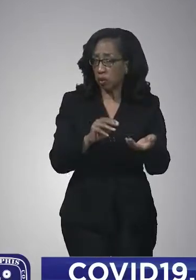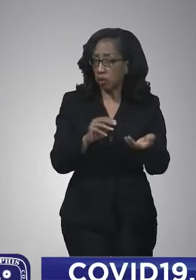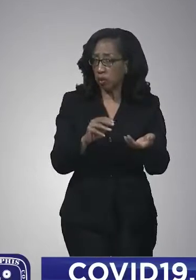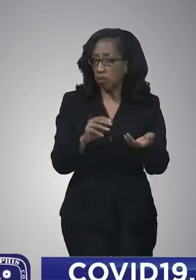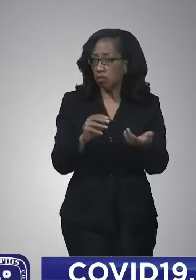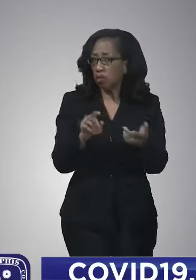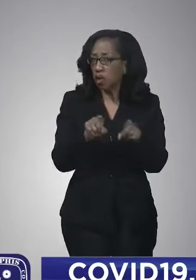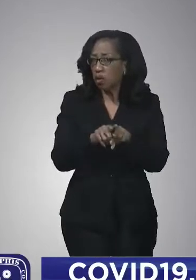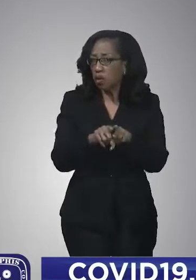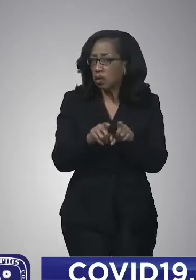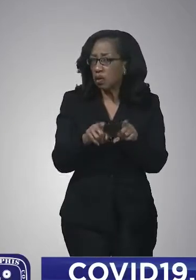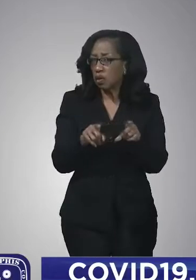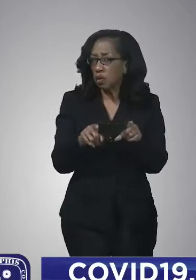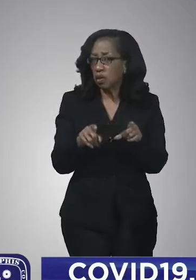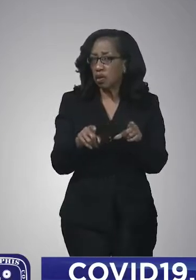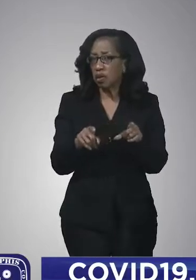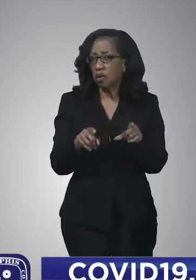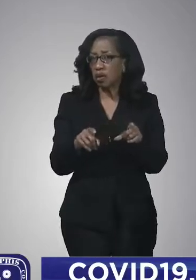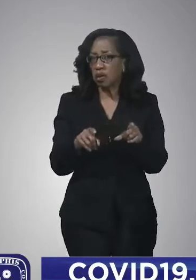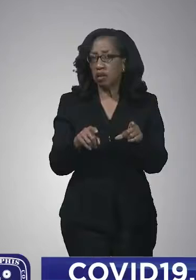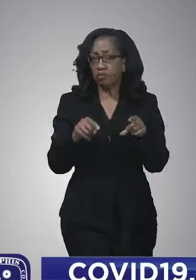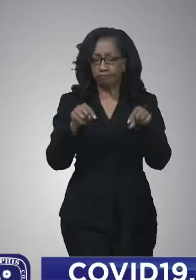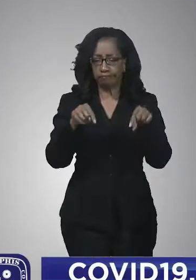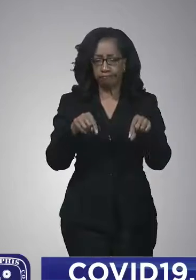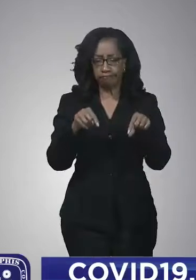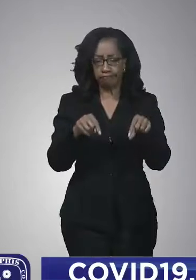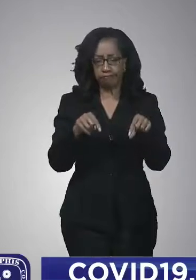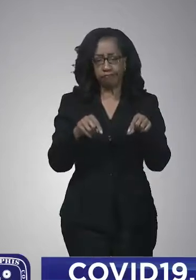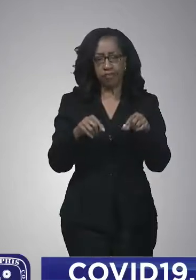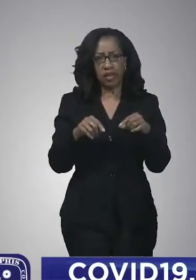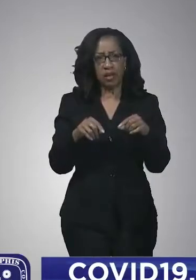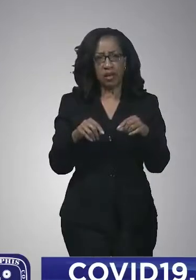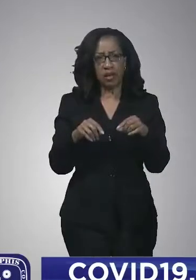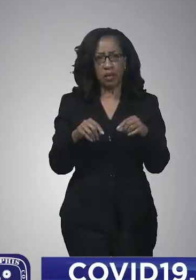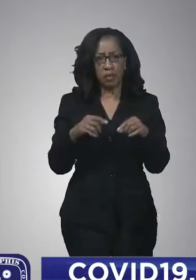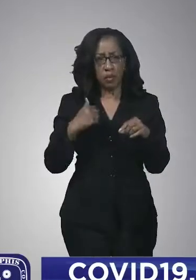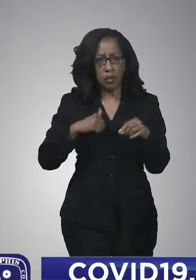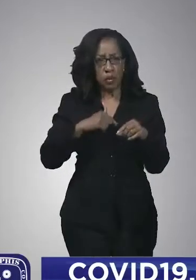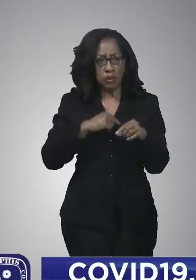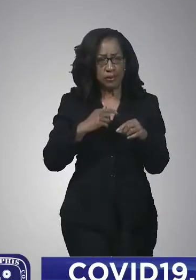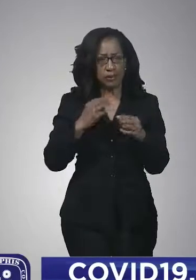this health body in Shelby County to make sure that